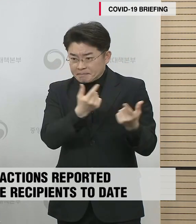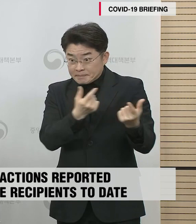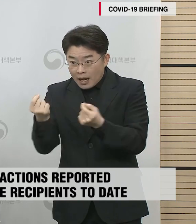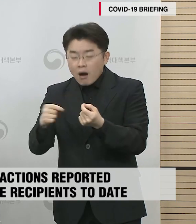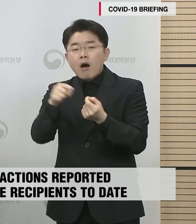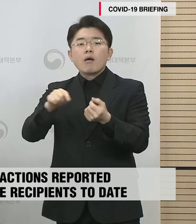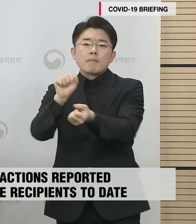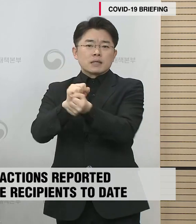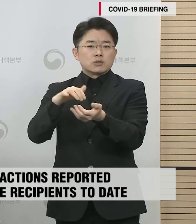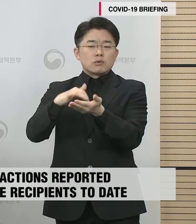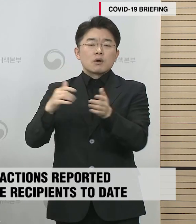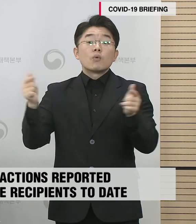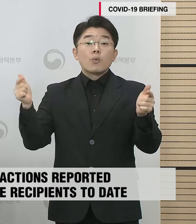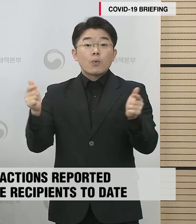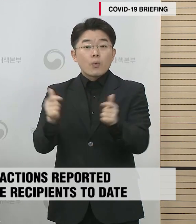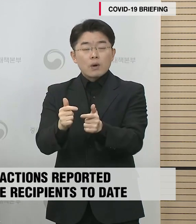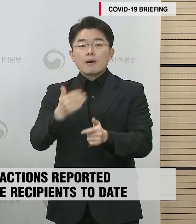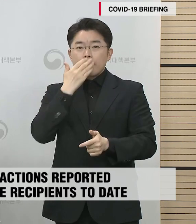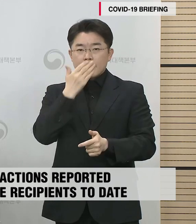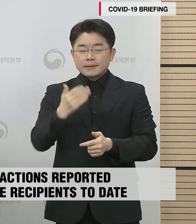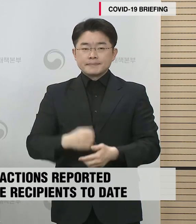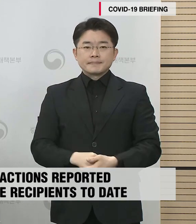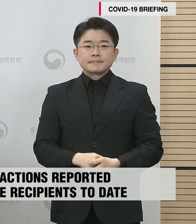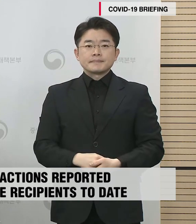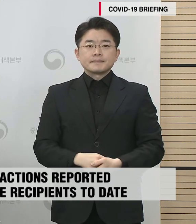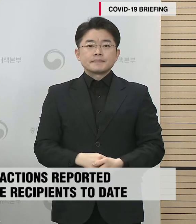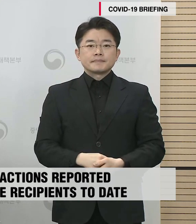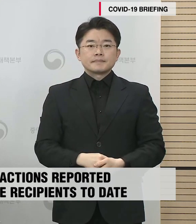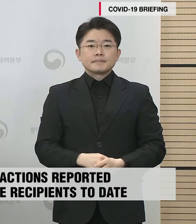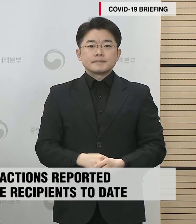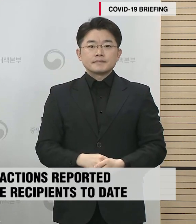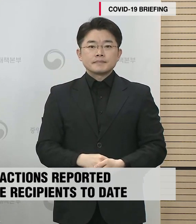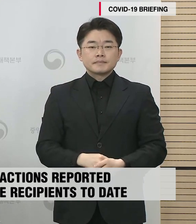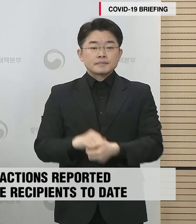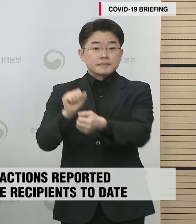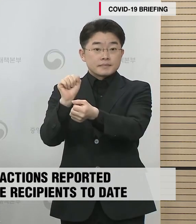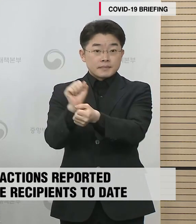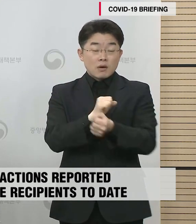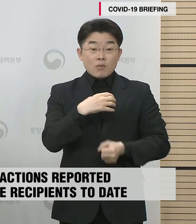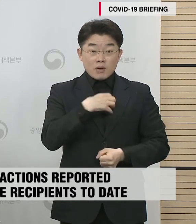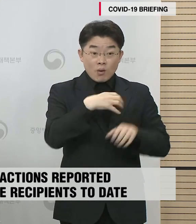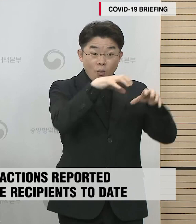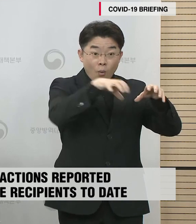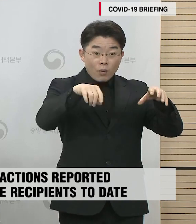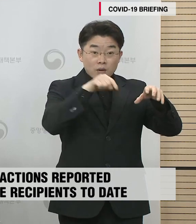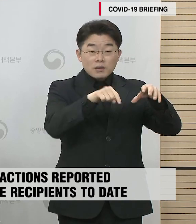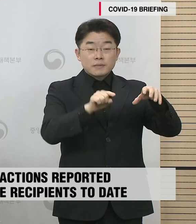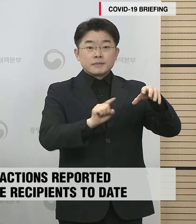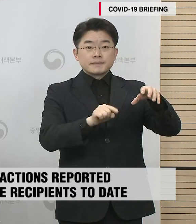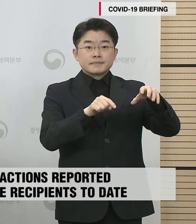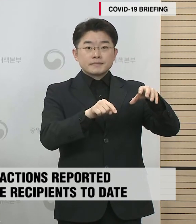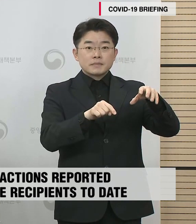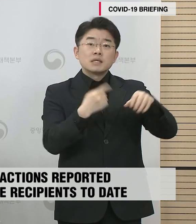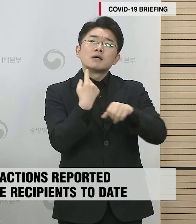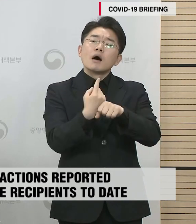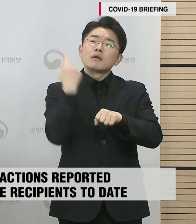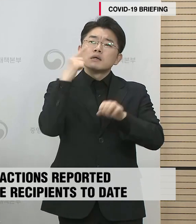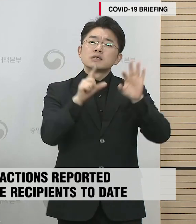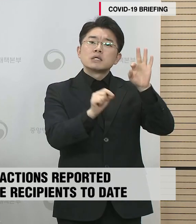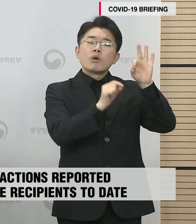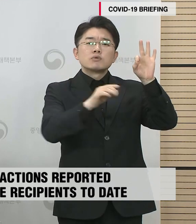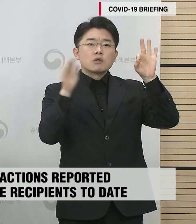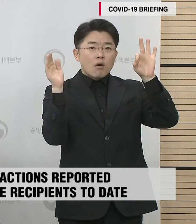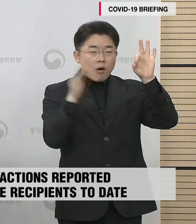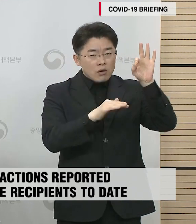infection. And we have seen that the effectiveness of these have been proven by decreasing the rate